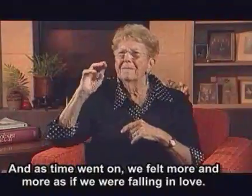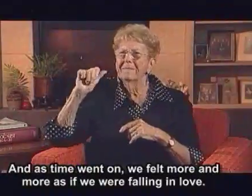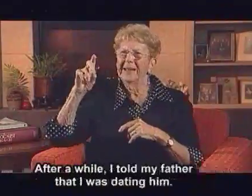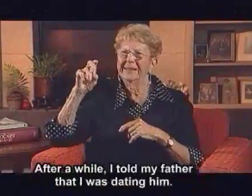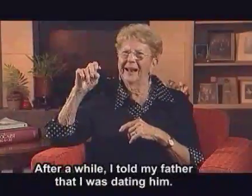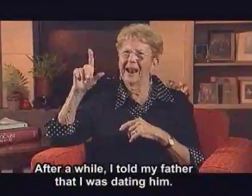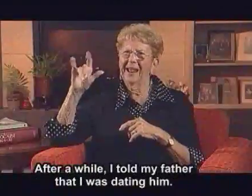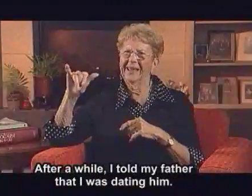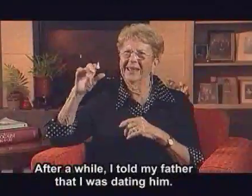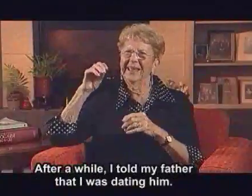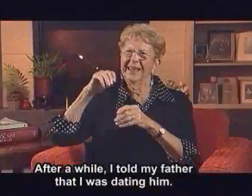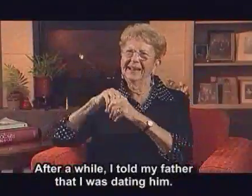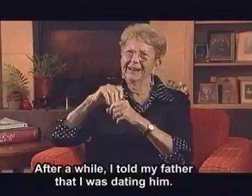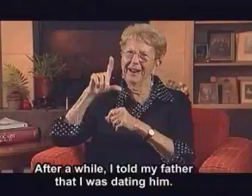love.